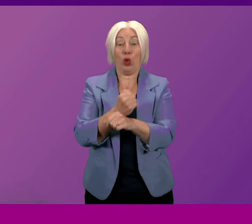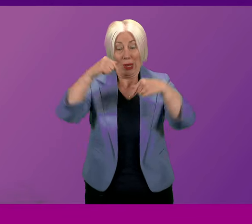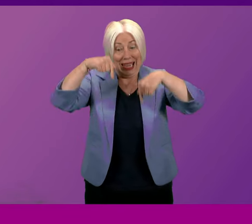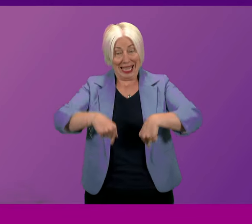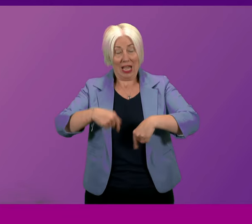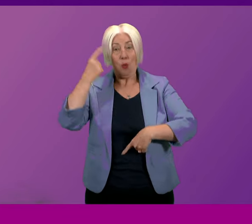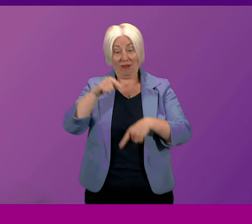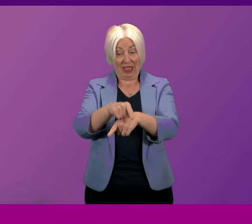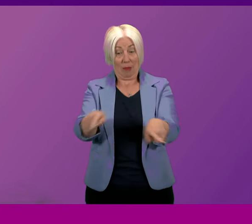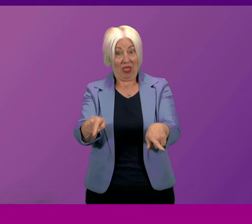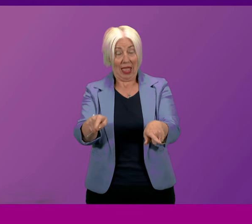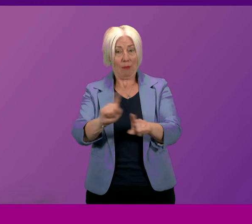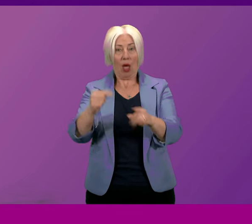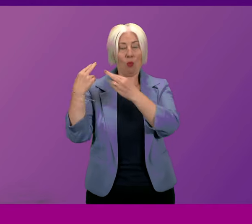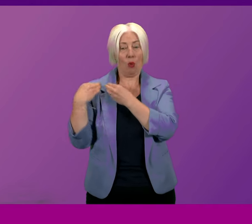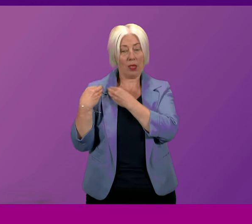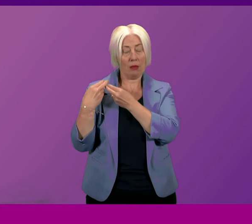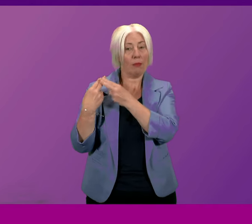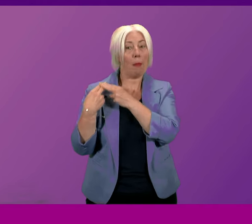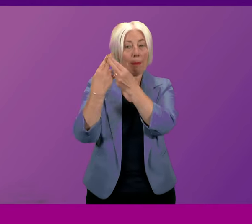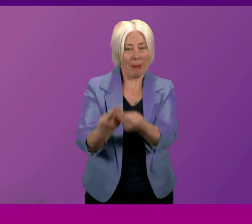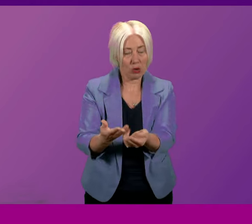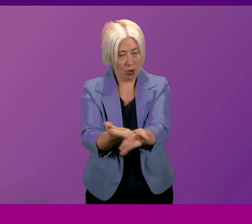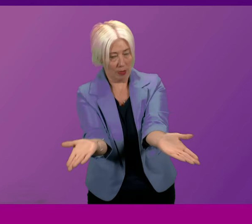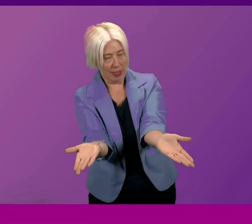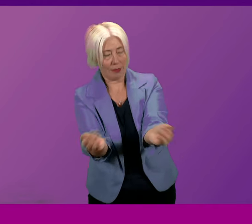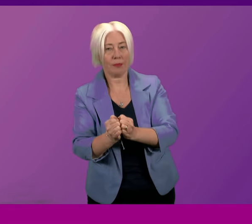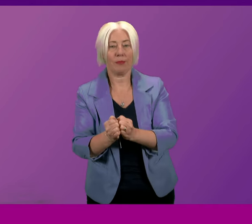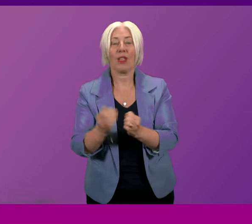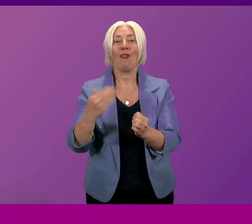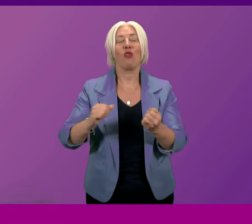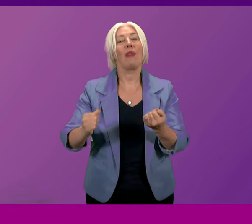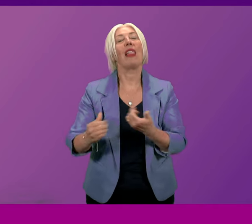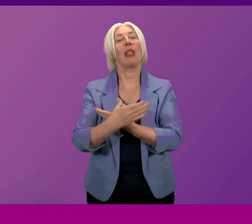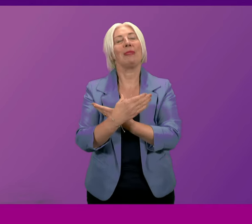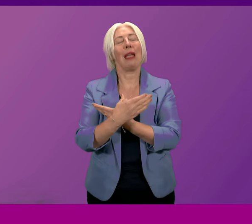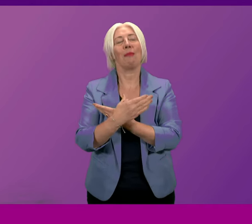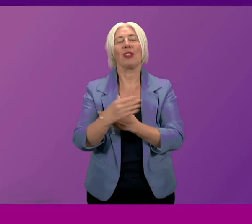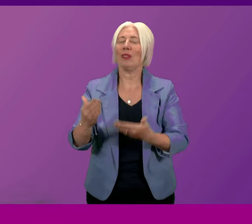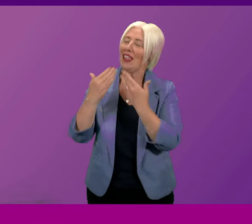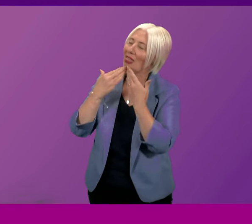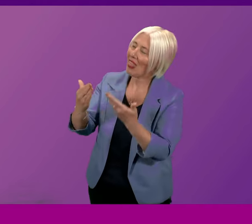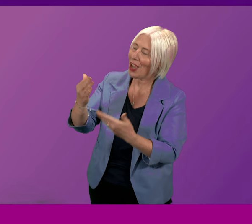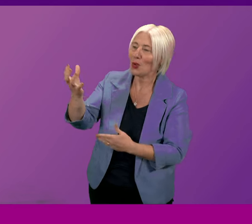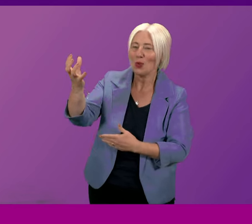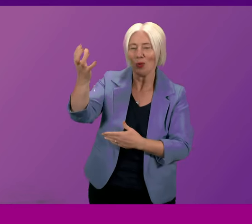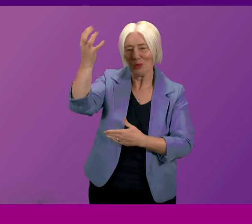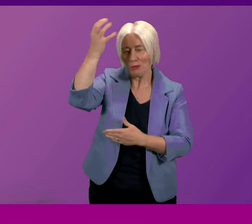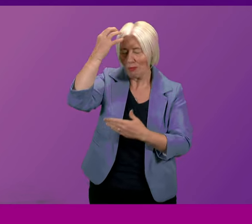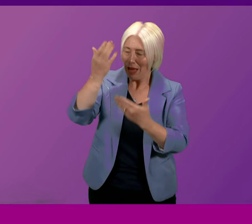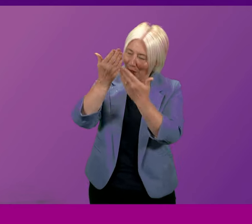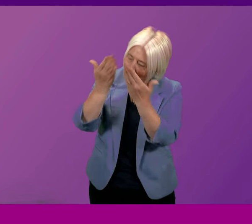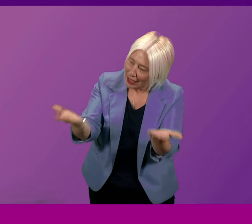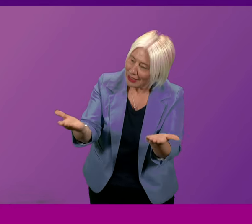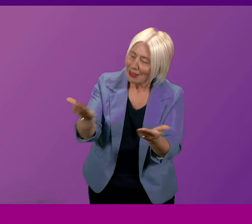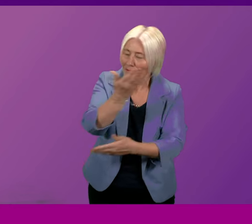and the inheritance that we leave to them. On behalf of the Scottish Liberal Democrats, I would like to thank Your Majesties for your continuing support for the